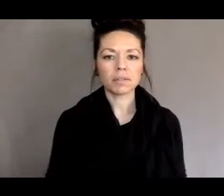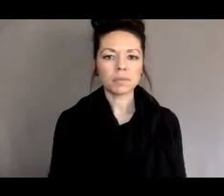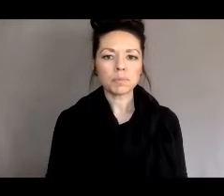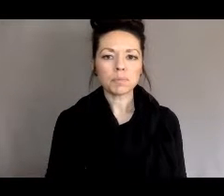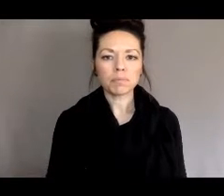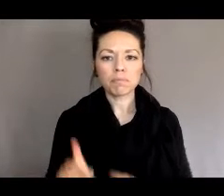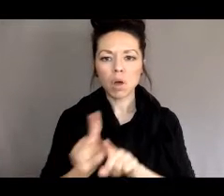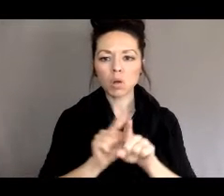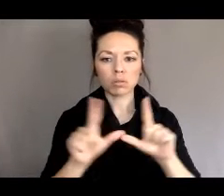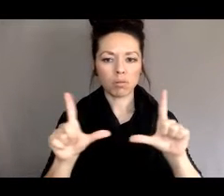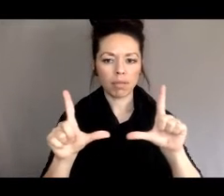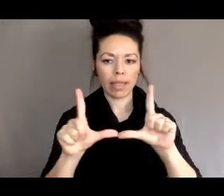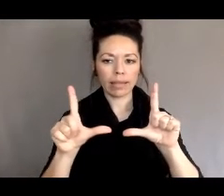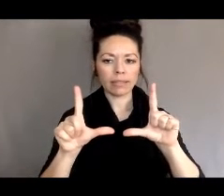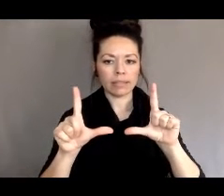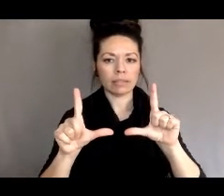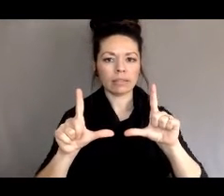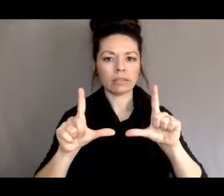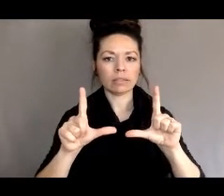the licensing